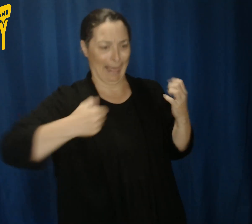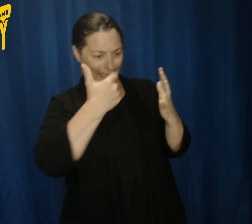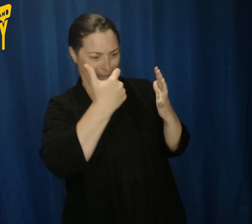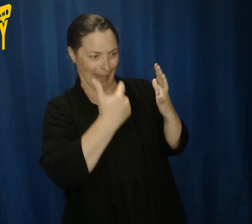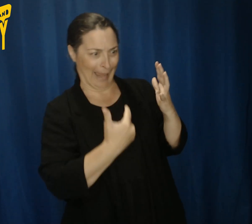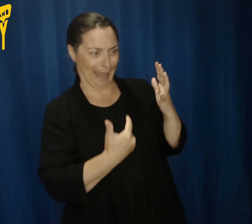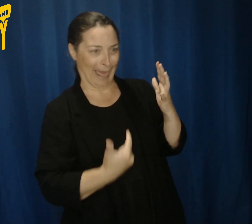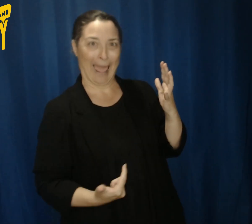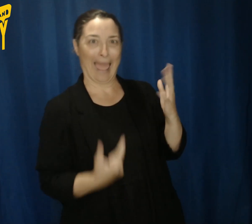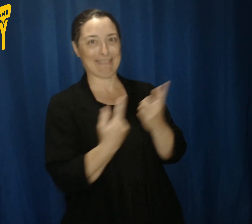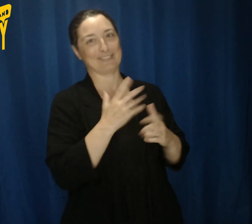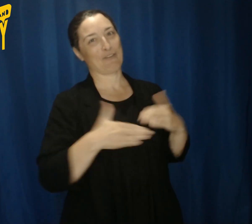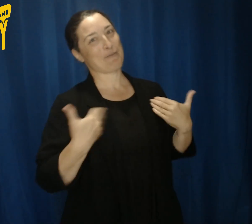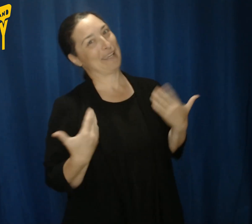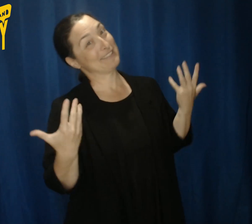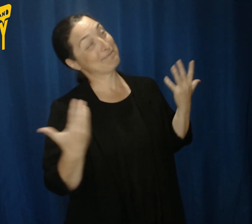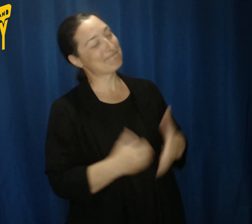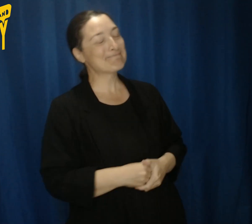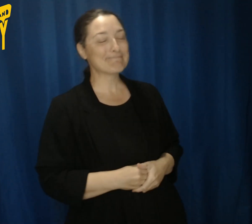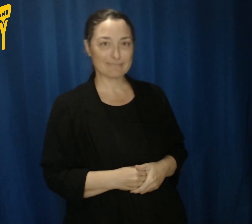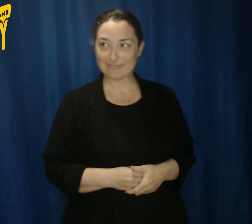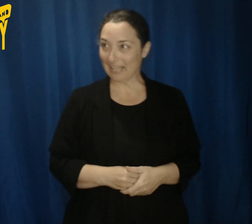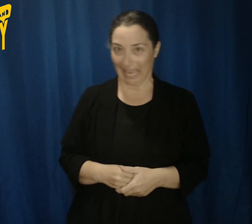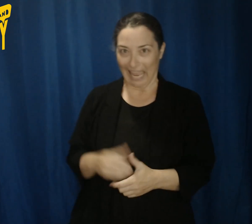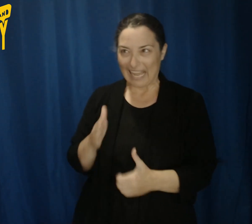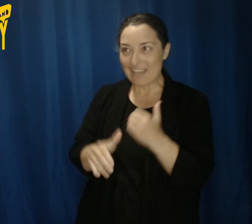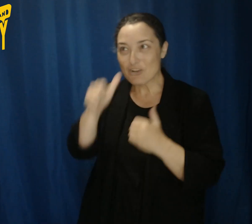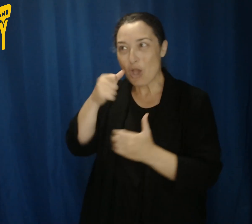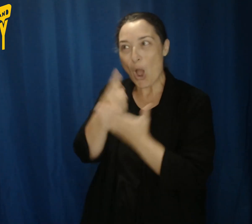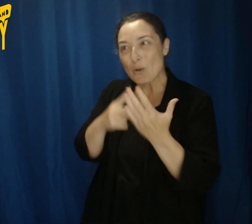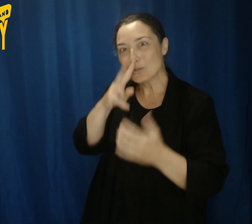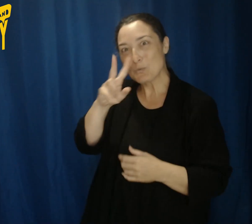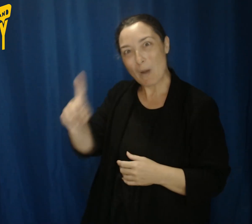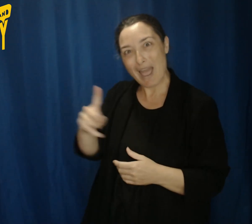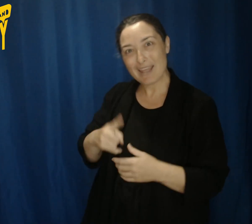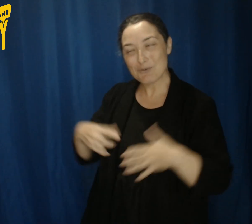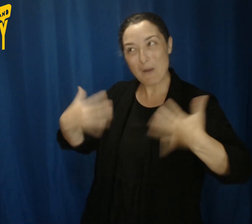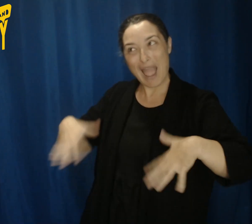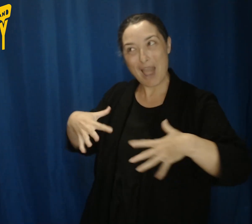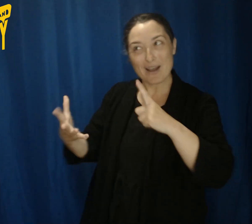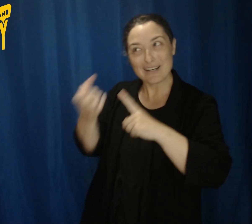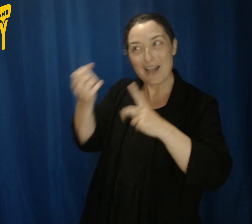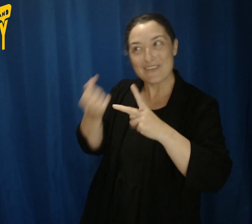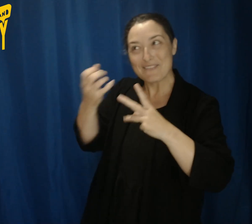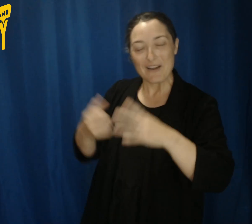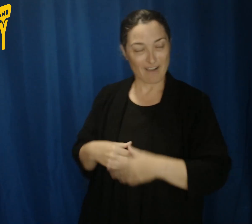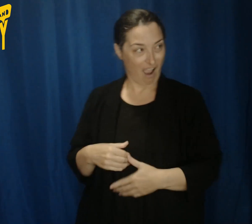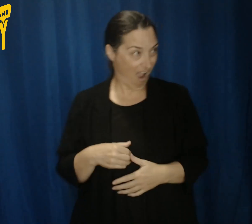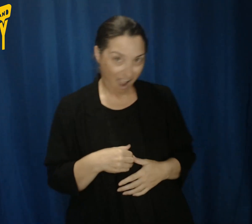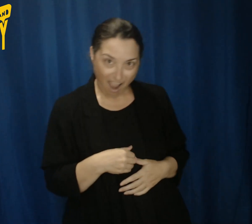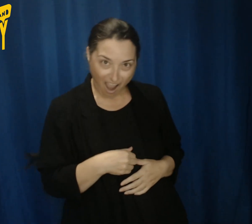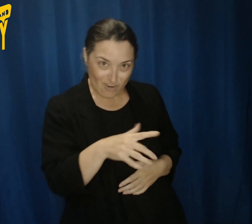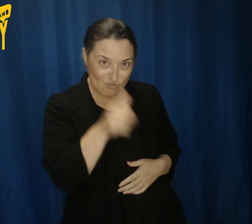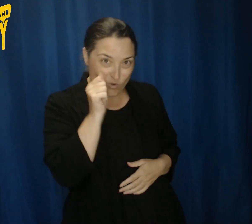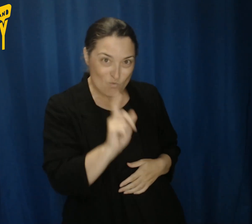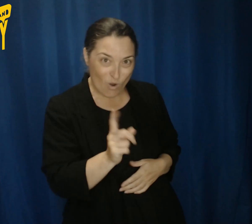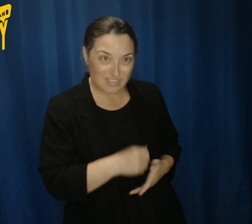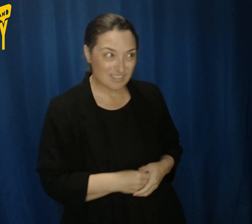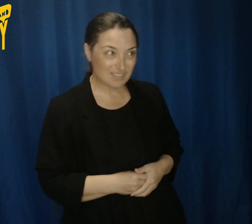about me. You would never know you're 21 given all your accomplishments. Actually, you know what? I'm about to